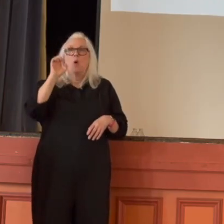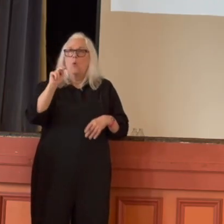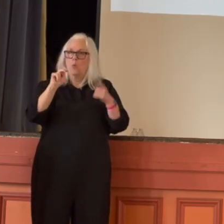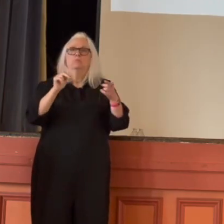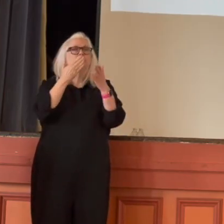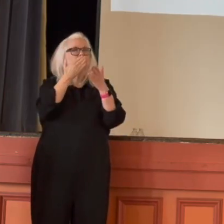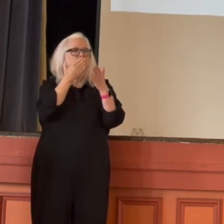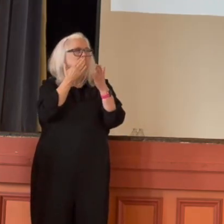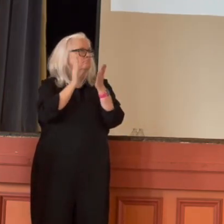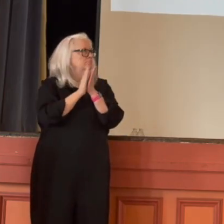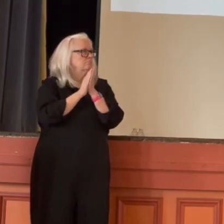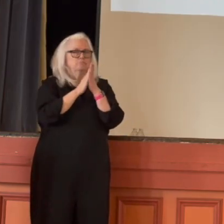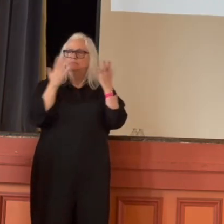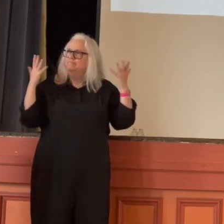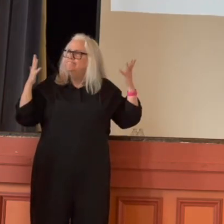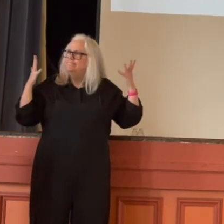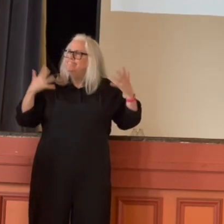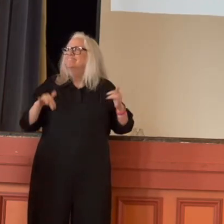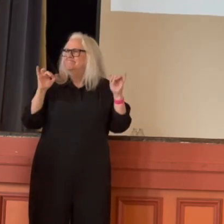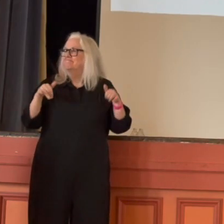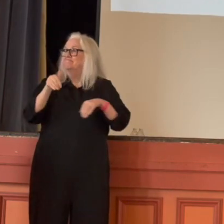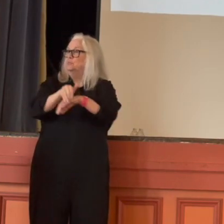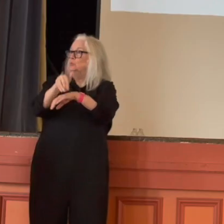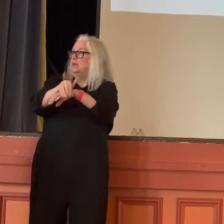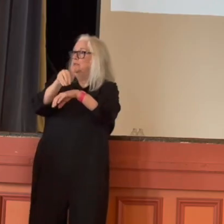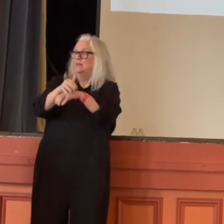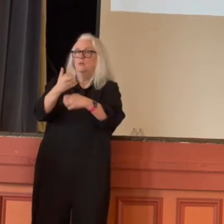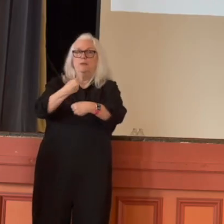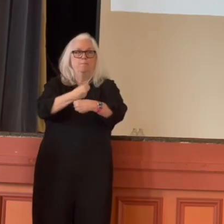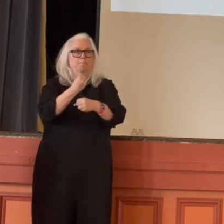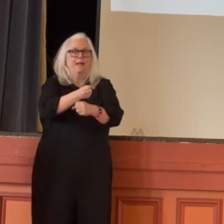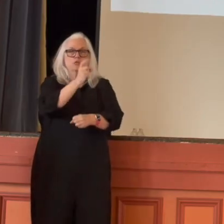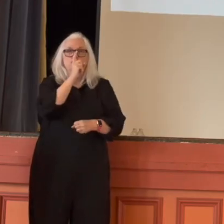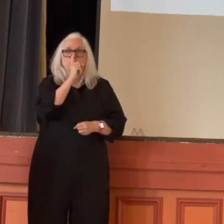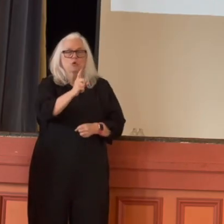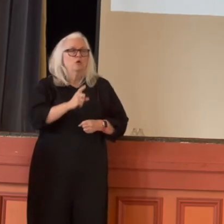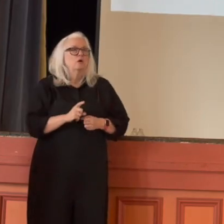prepared. And tonight we want to make sure that we are